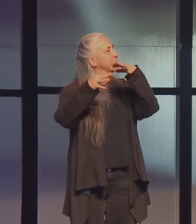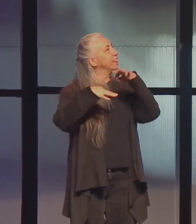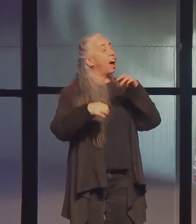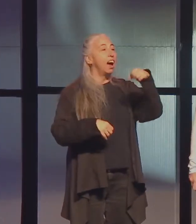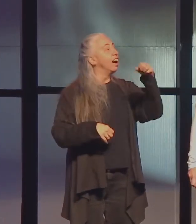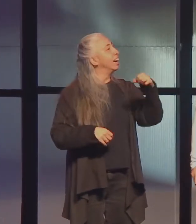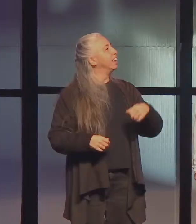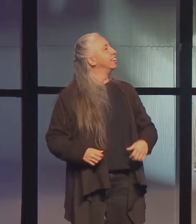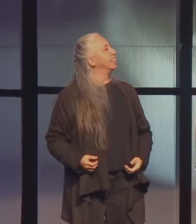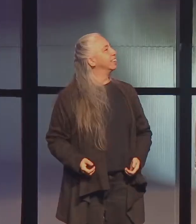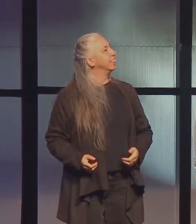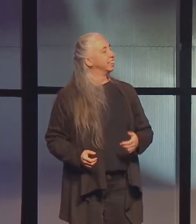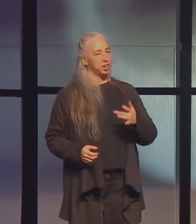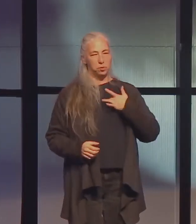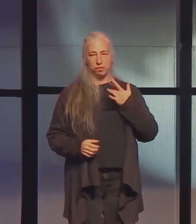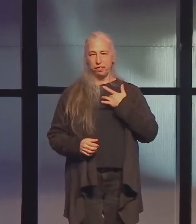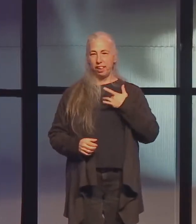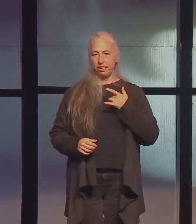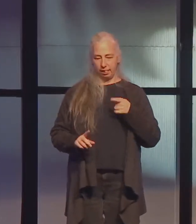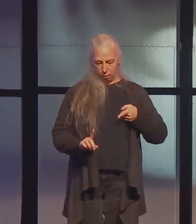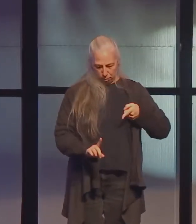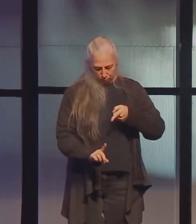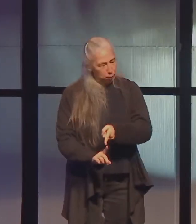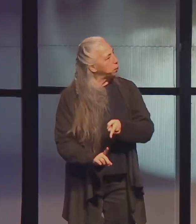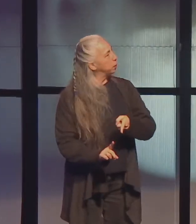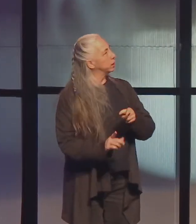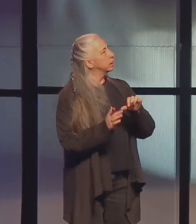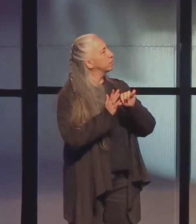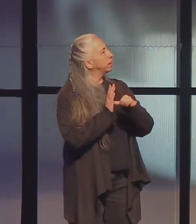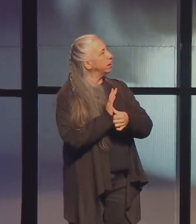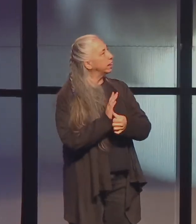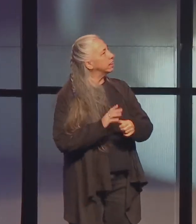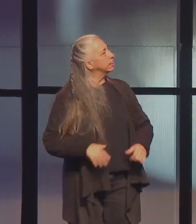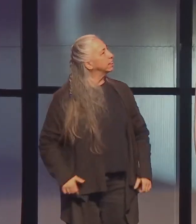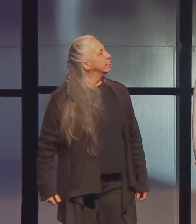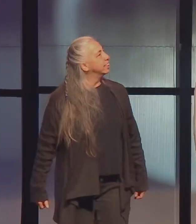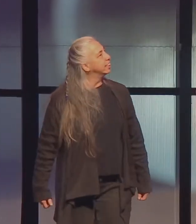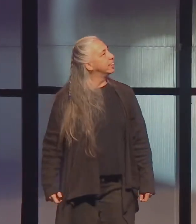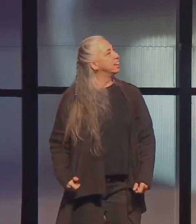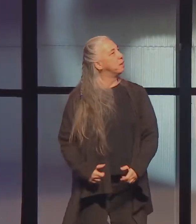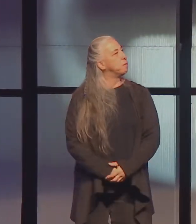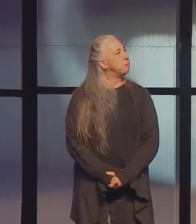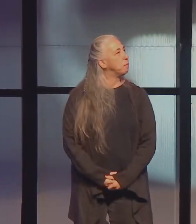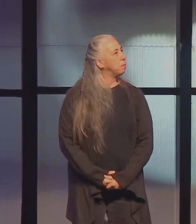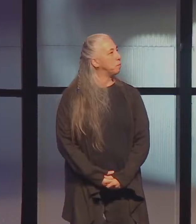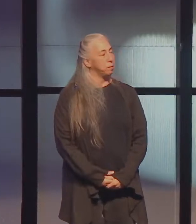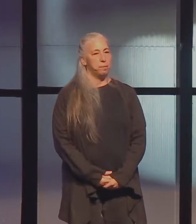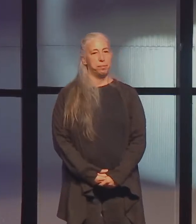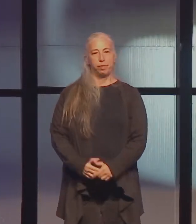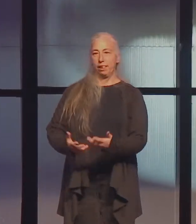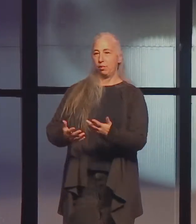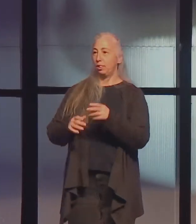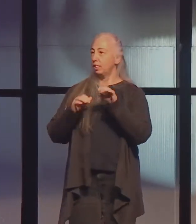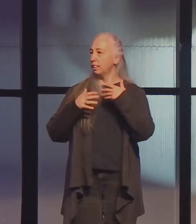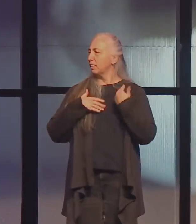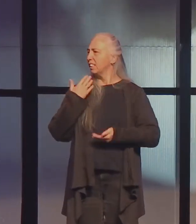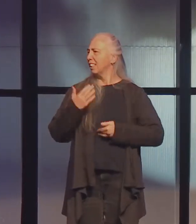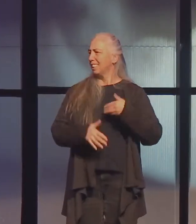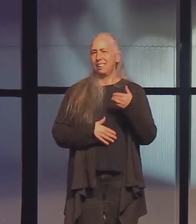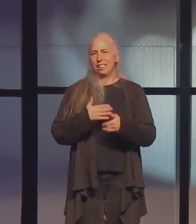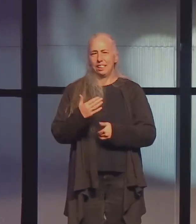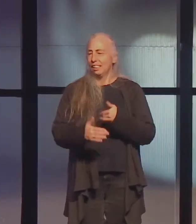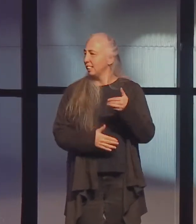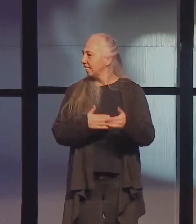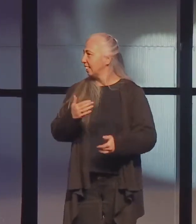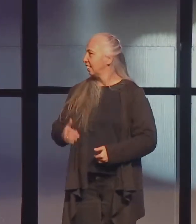know. It felt very, very on point. So, yeah, we'll just keep on going forward. I don't know what